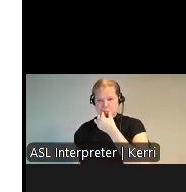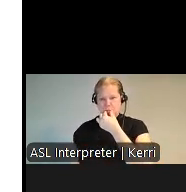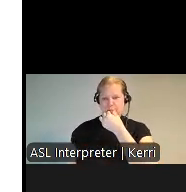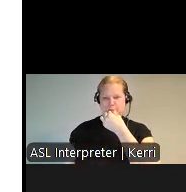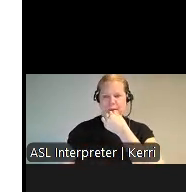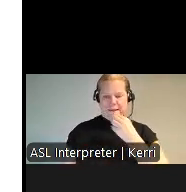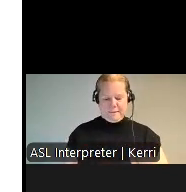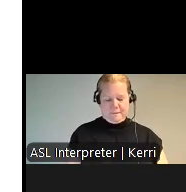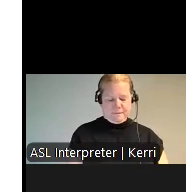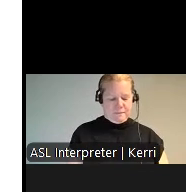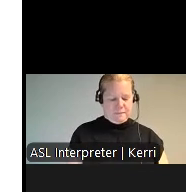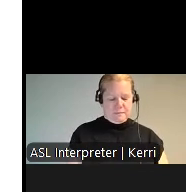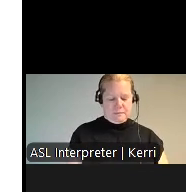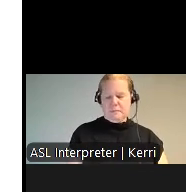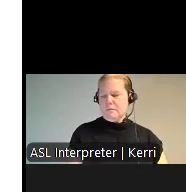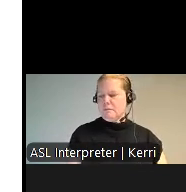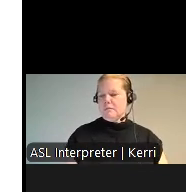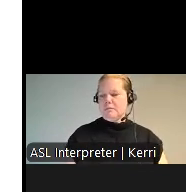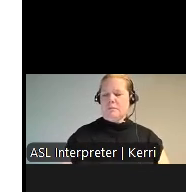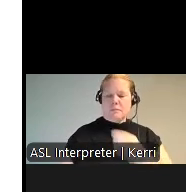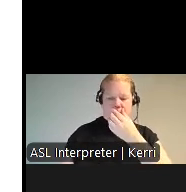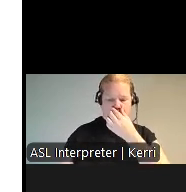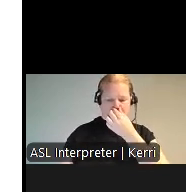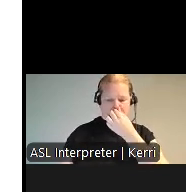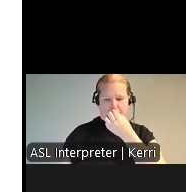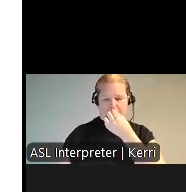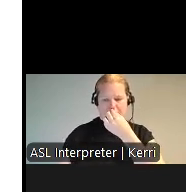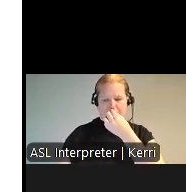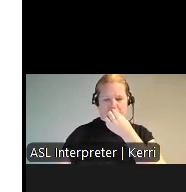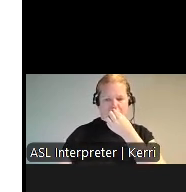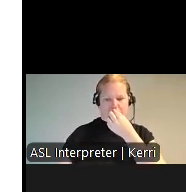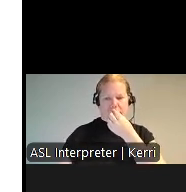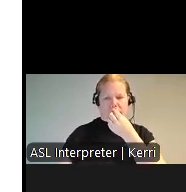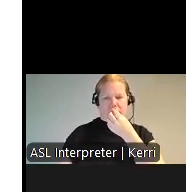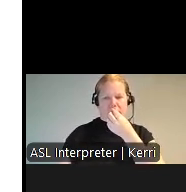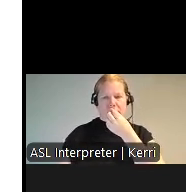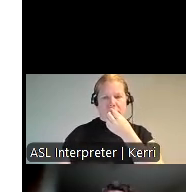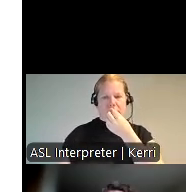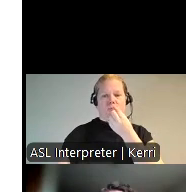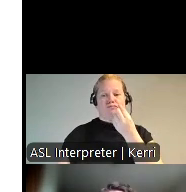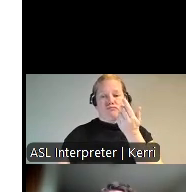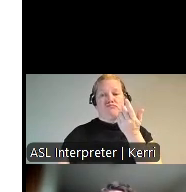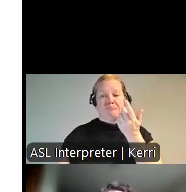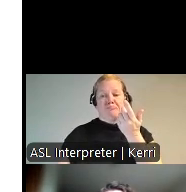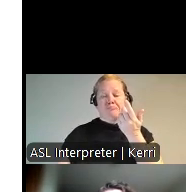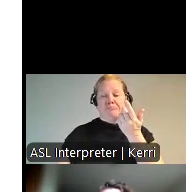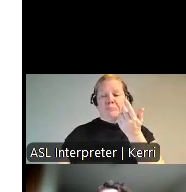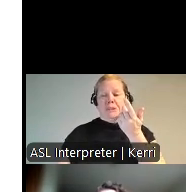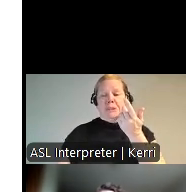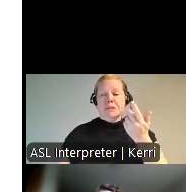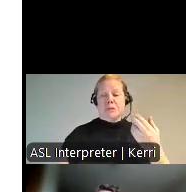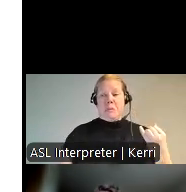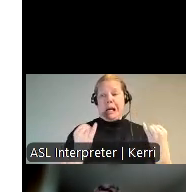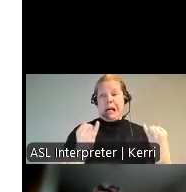Thanks, Jane. So now we're going to have the opportunity to hear